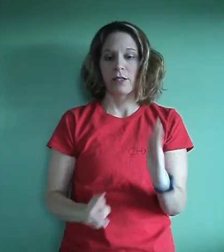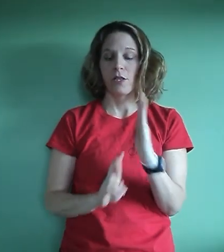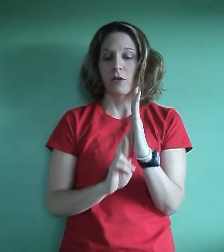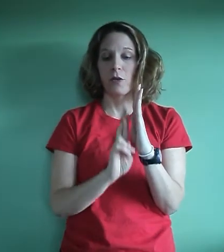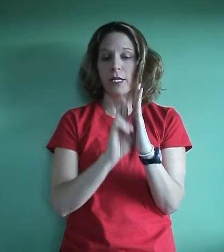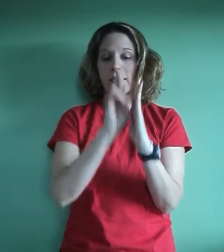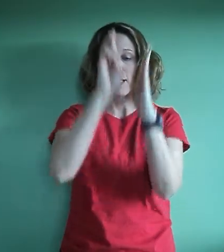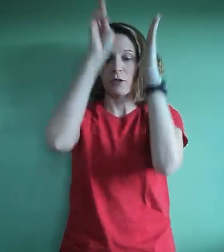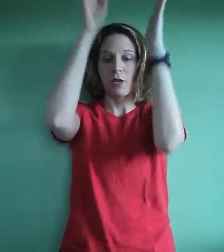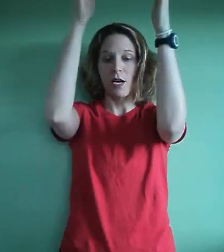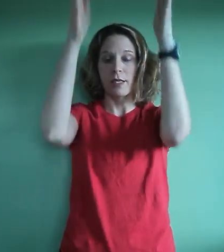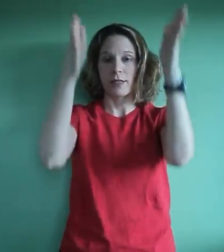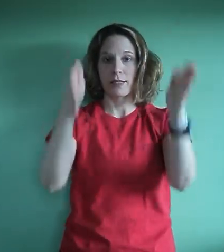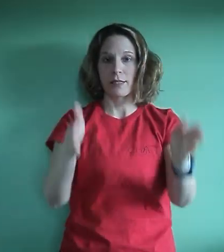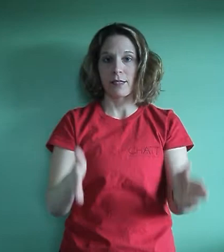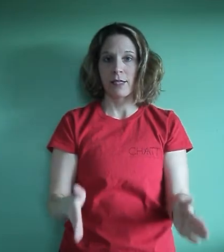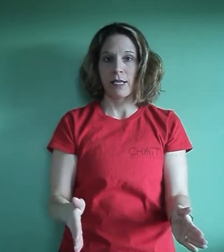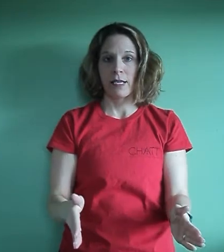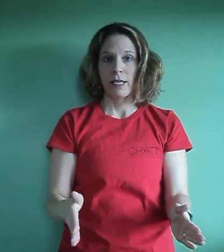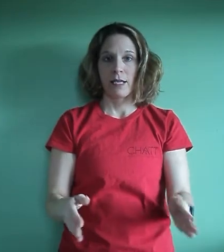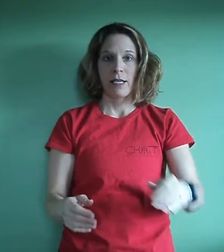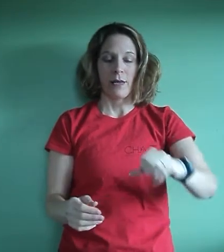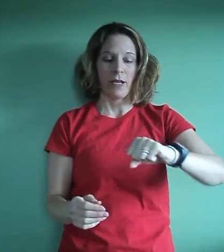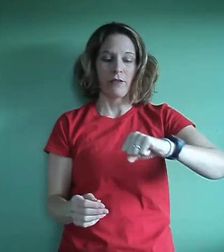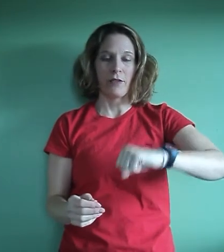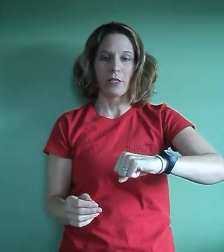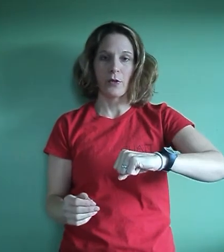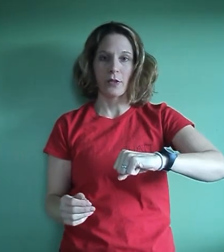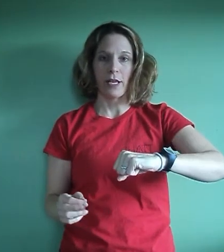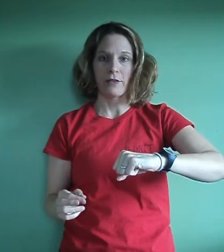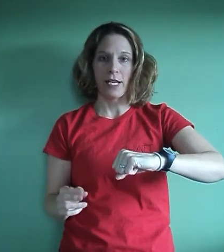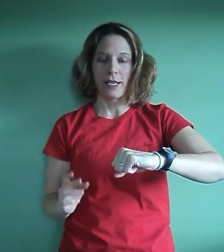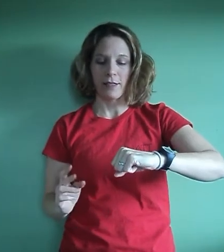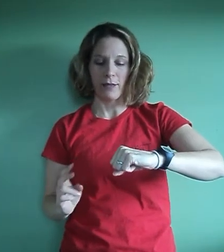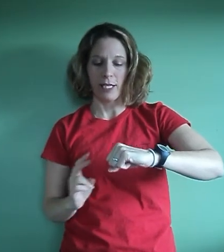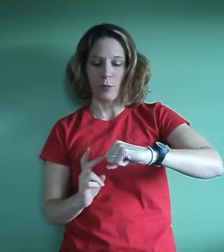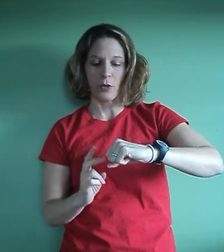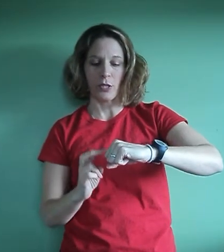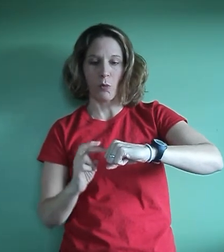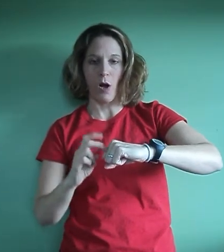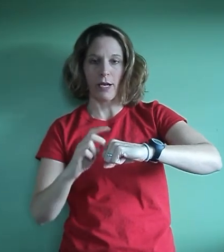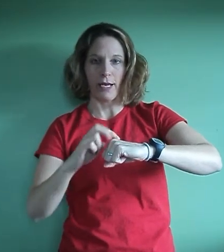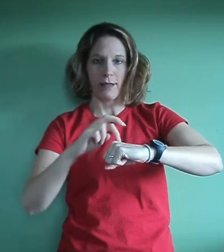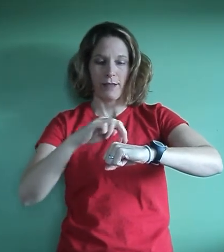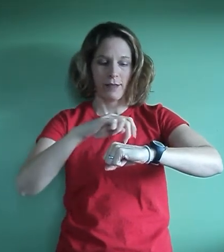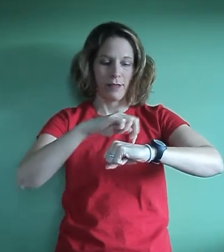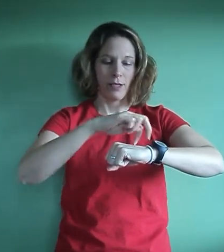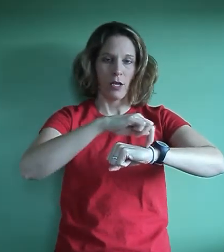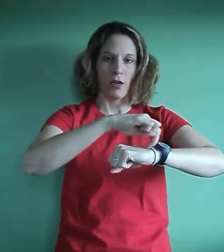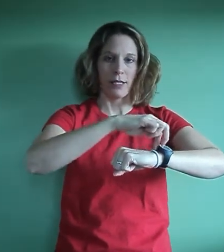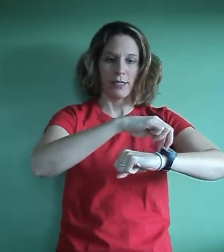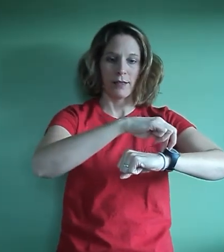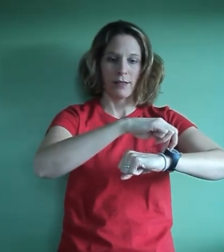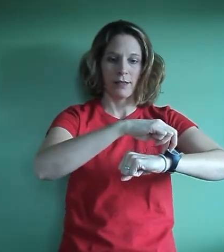So U.S. astronauts, and then a fist with your left hand and like a person walking across it.